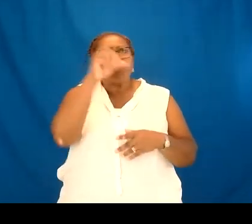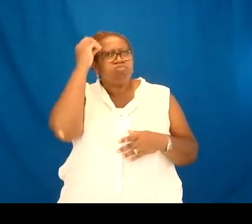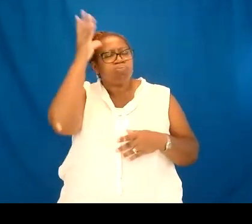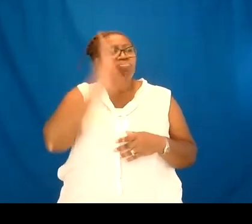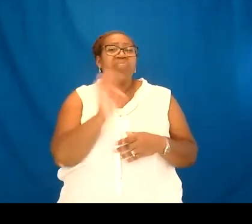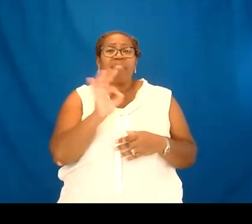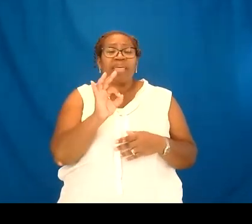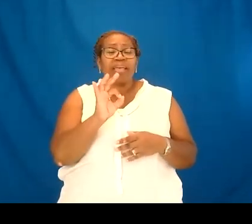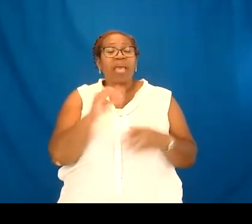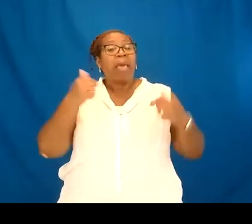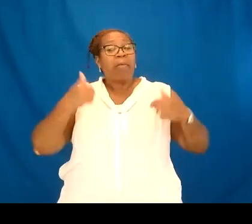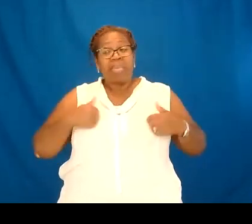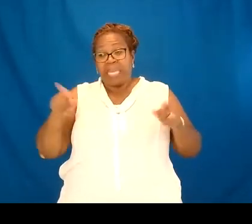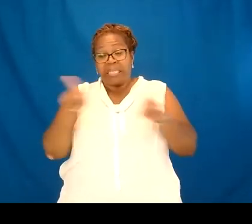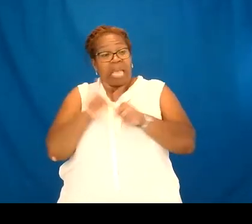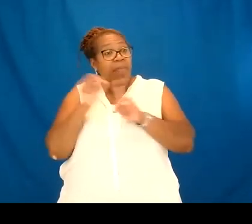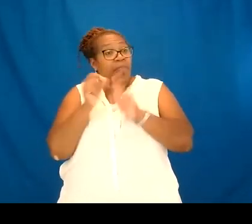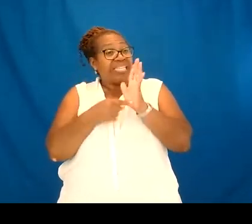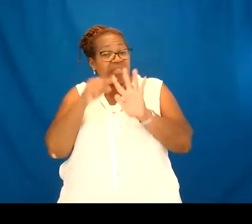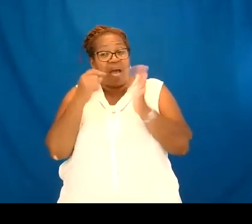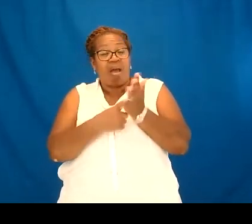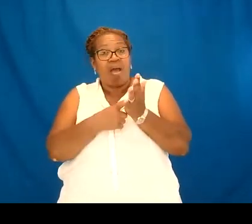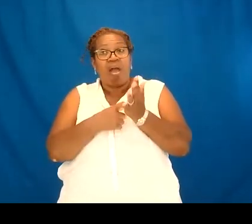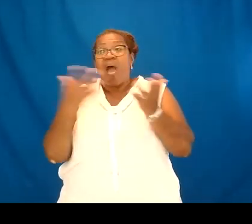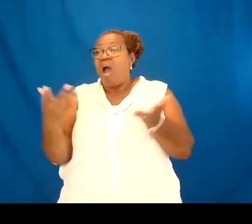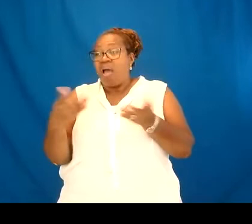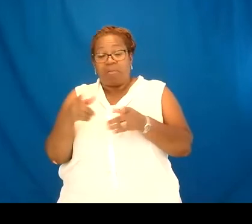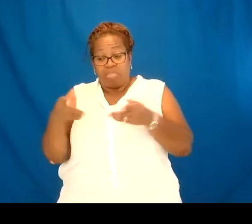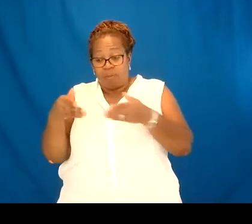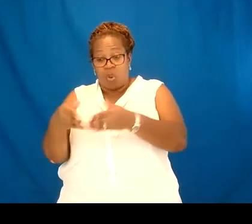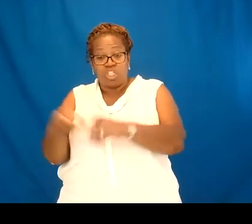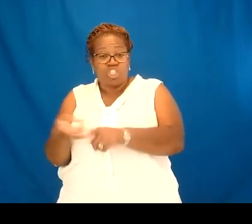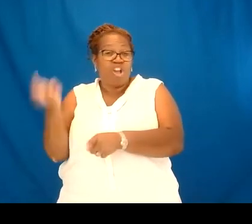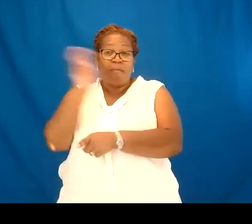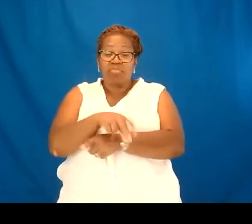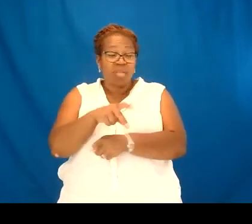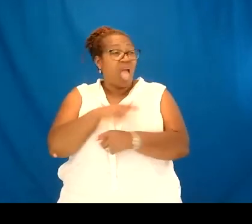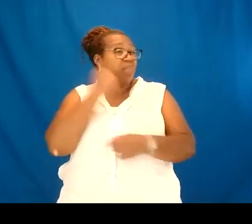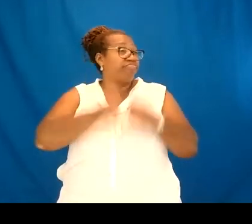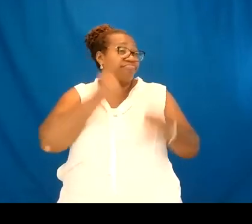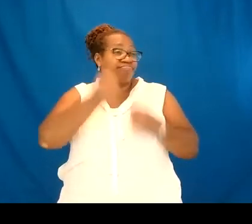I jumped, left everything behind, and went after Jesus.